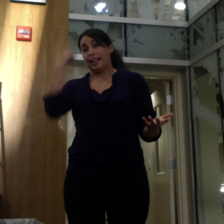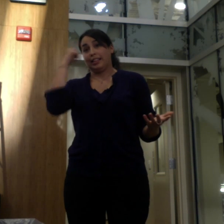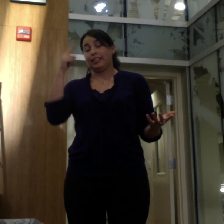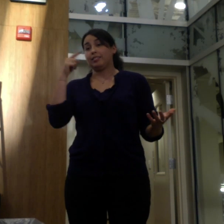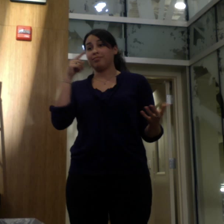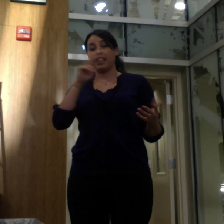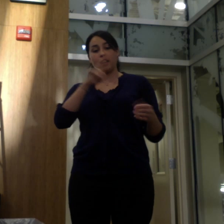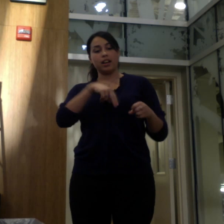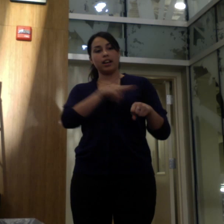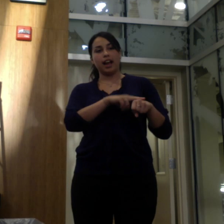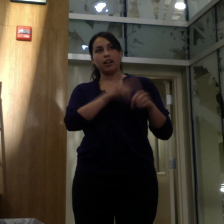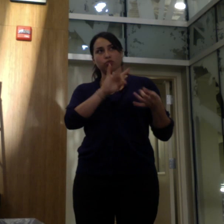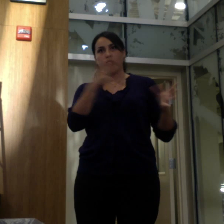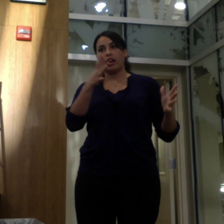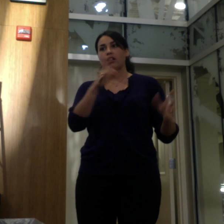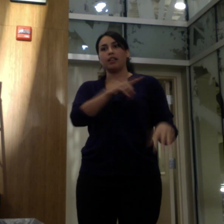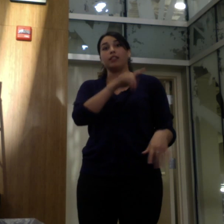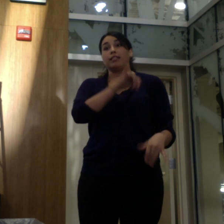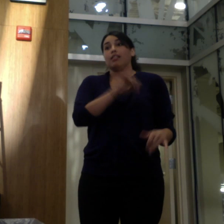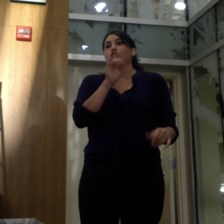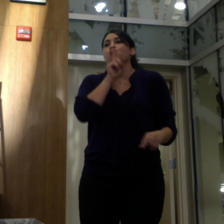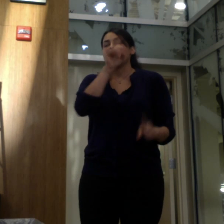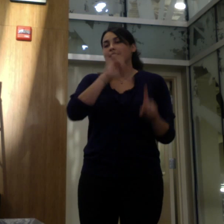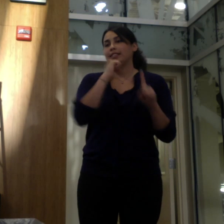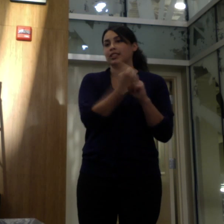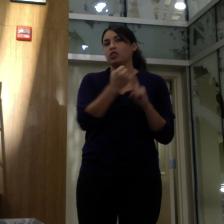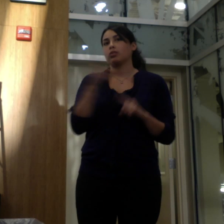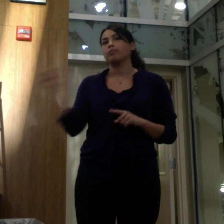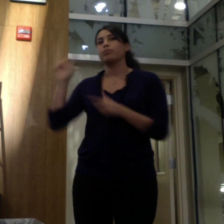scenario. Tornadoes.